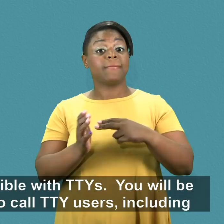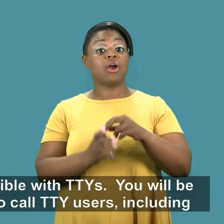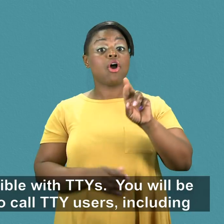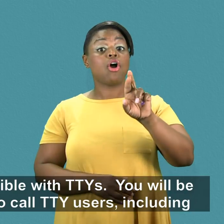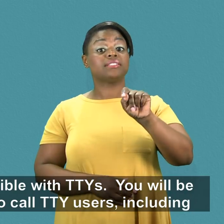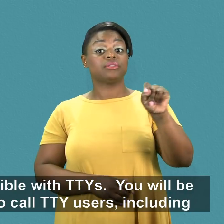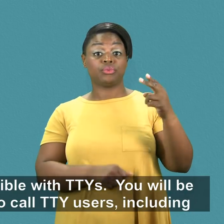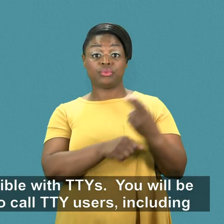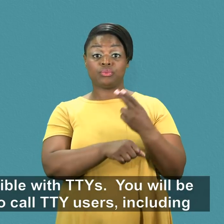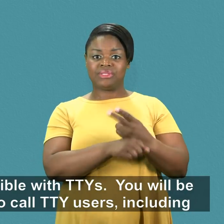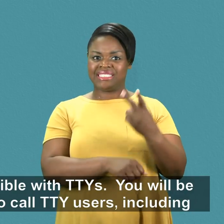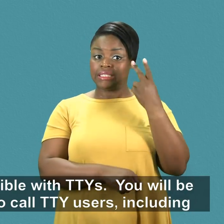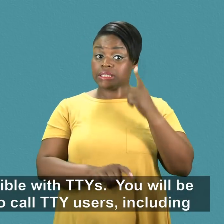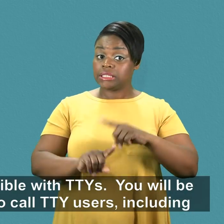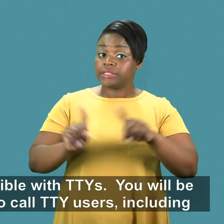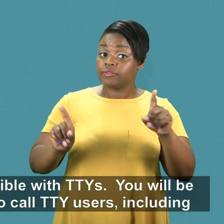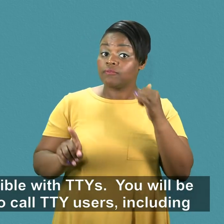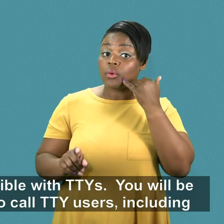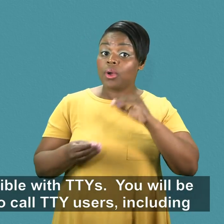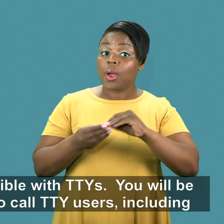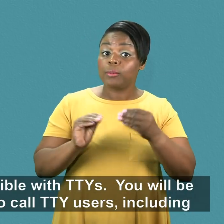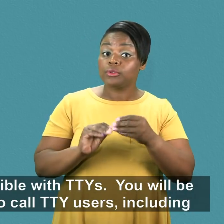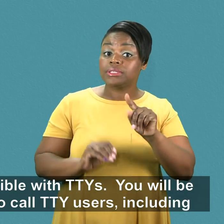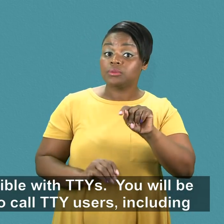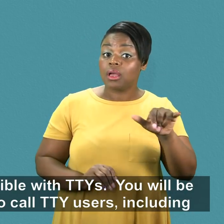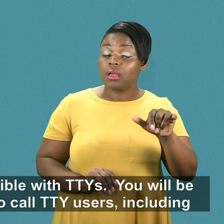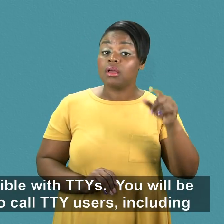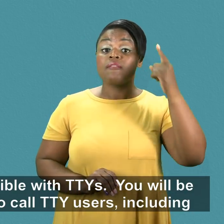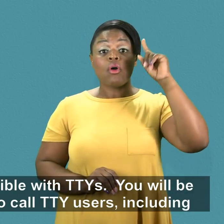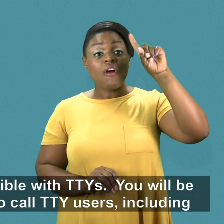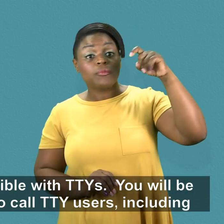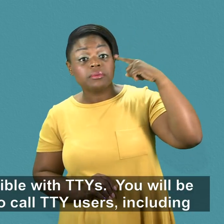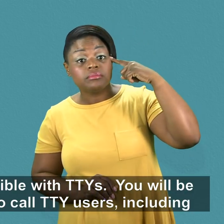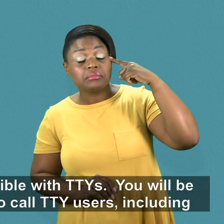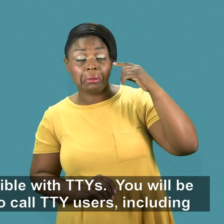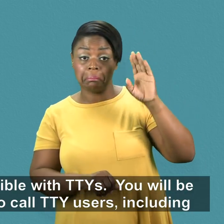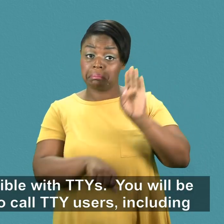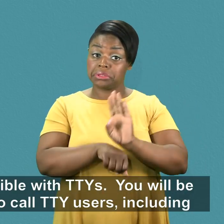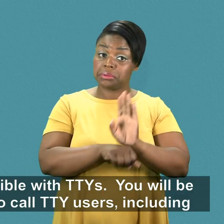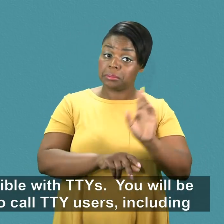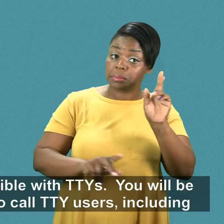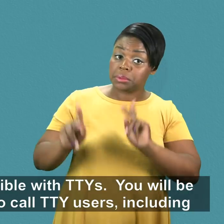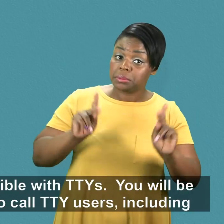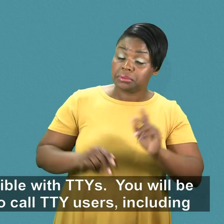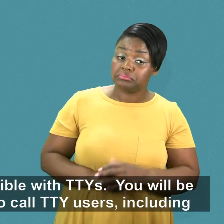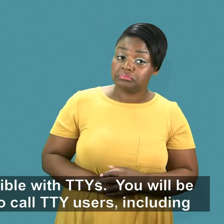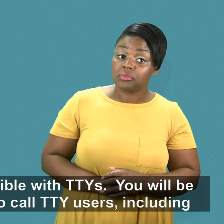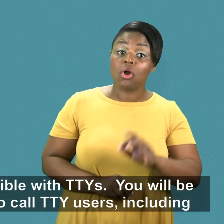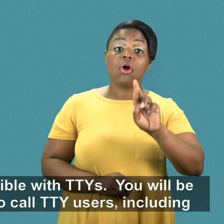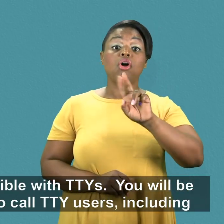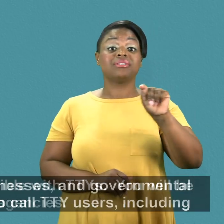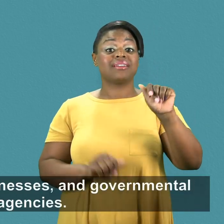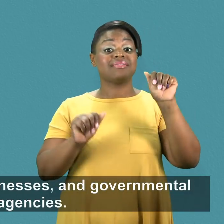TTYs. You will be able to use RTT to call TTY users, including individuals,